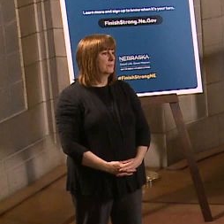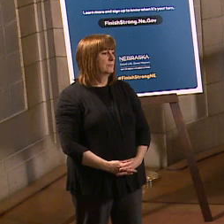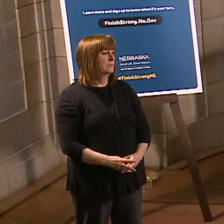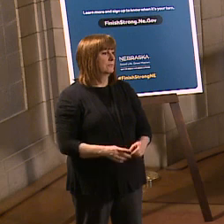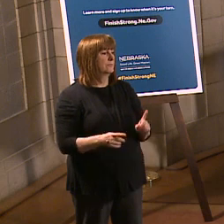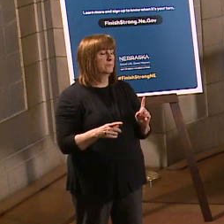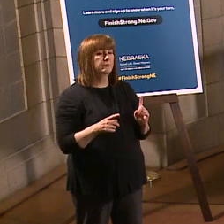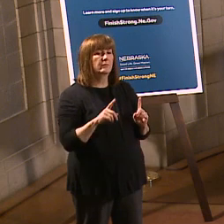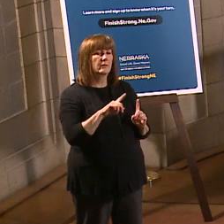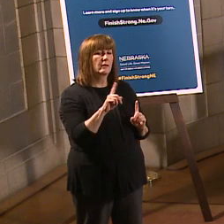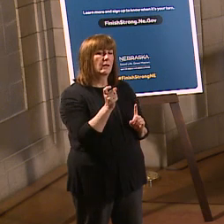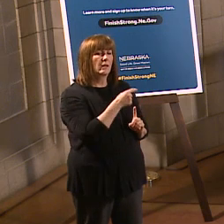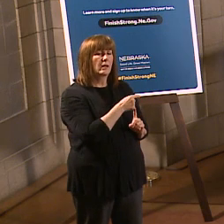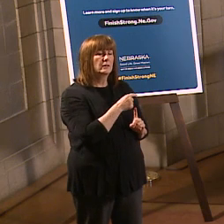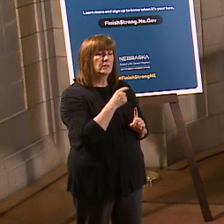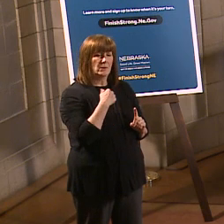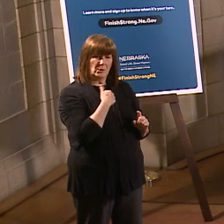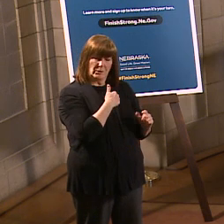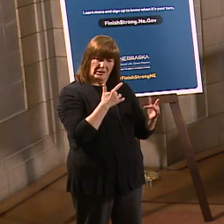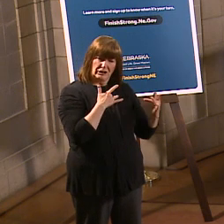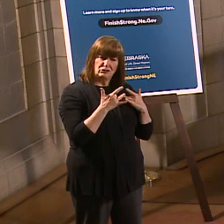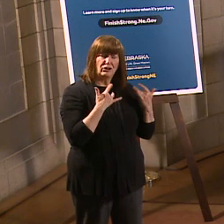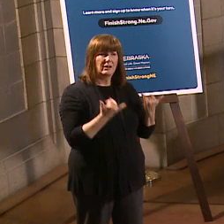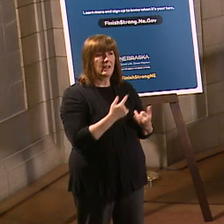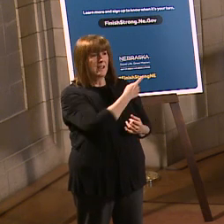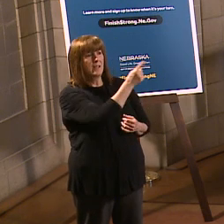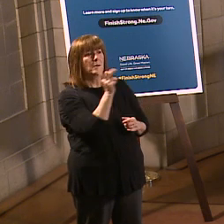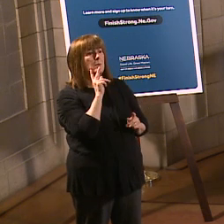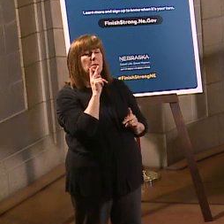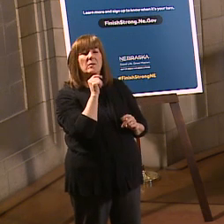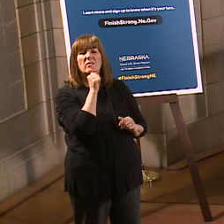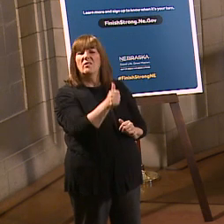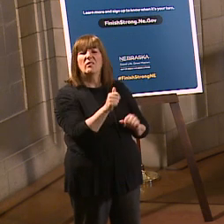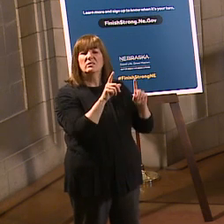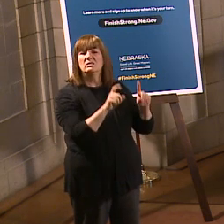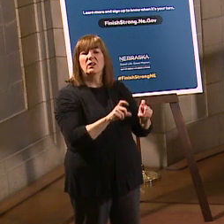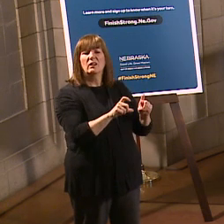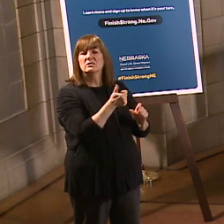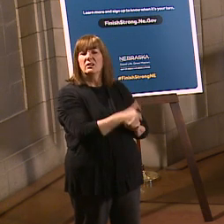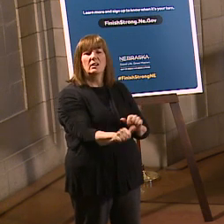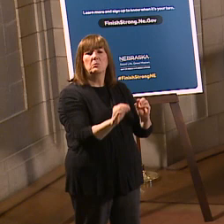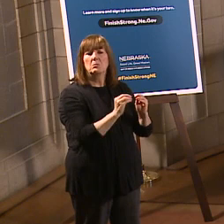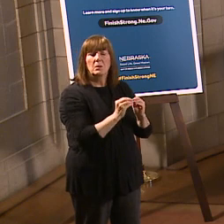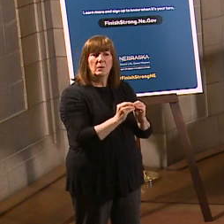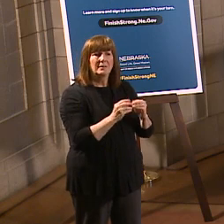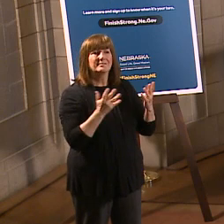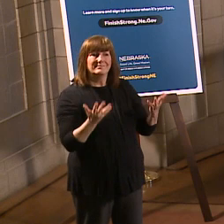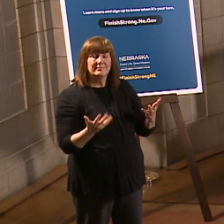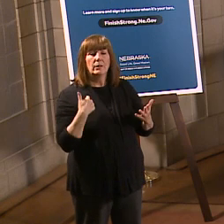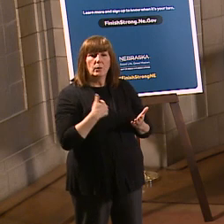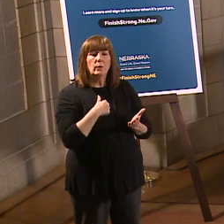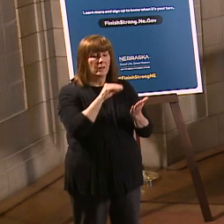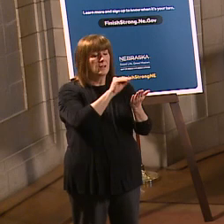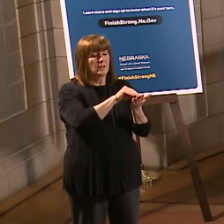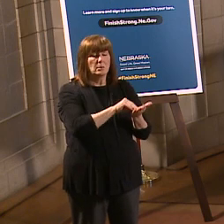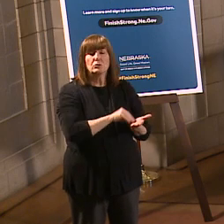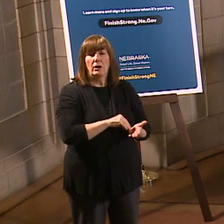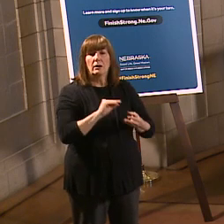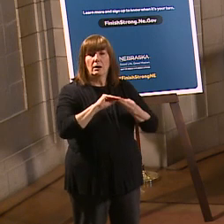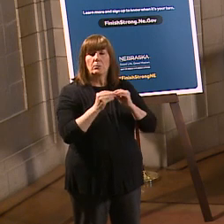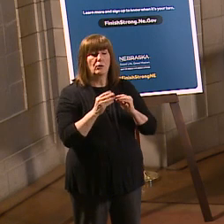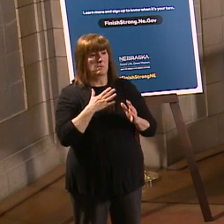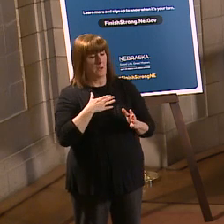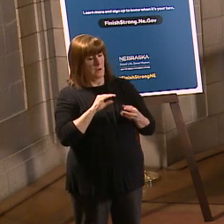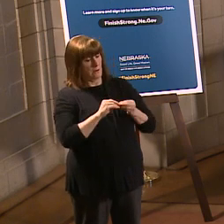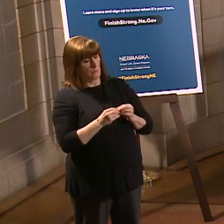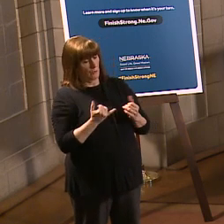You know, Andrew asked a question, are we concerned that people aren't getting tested anymore? So, you know, obviously we keep track of those numbers, and my numbers